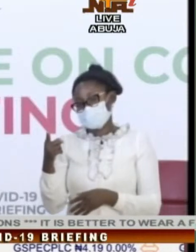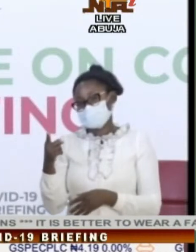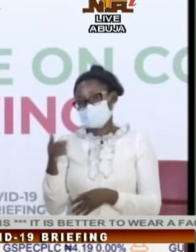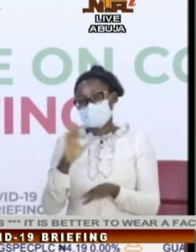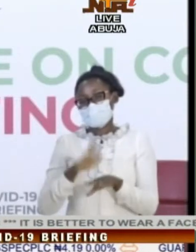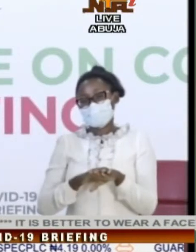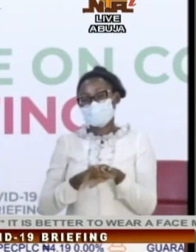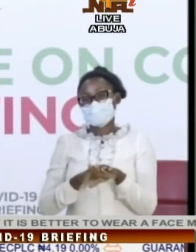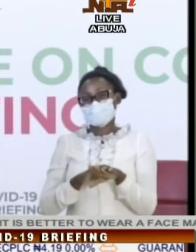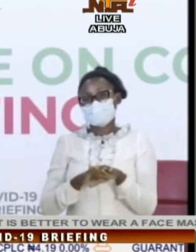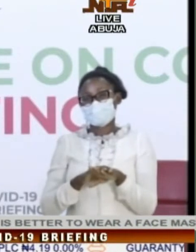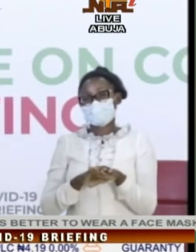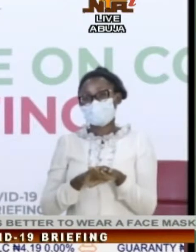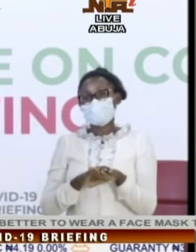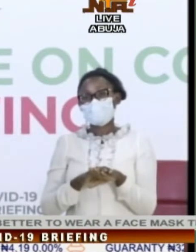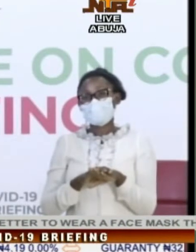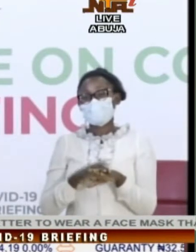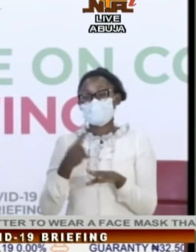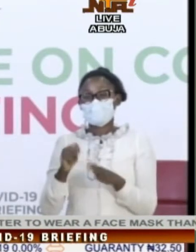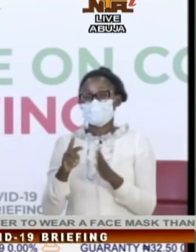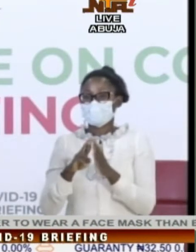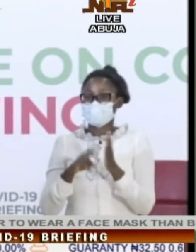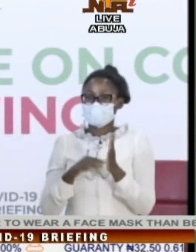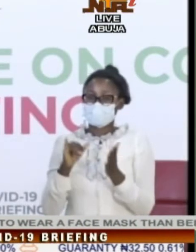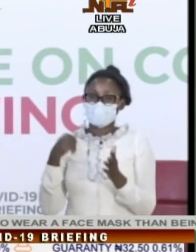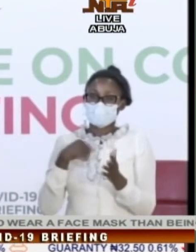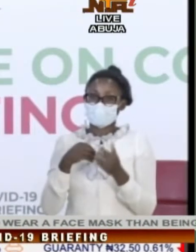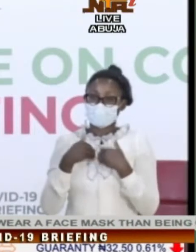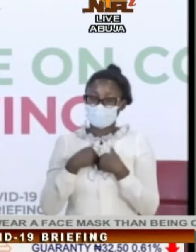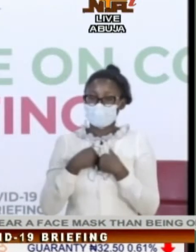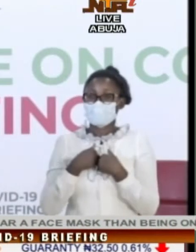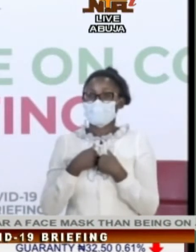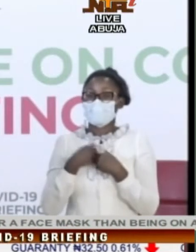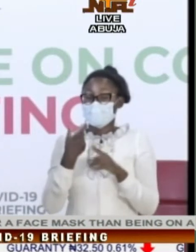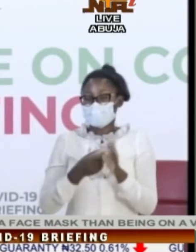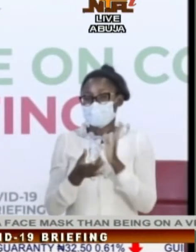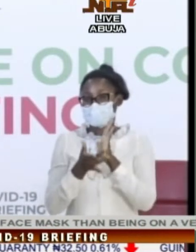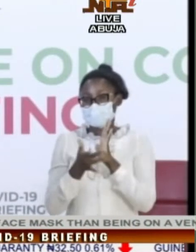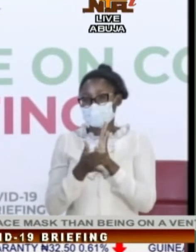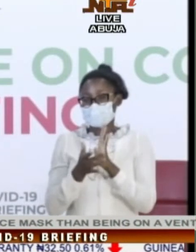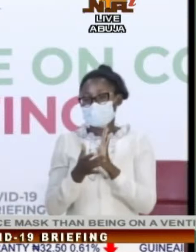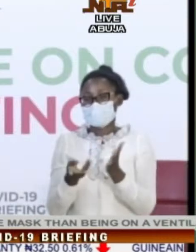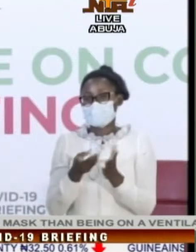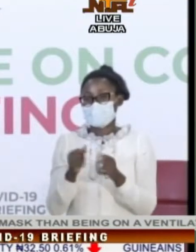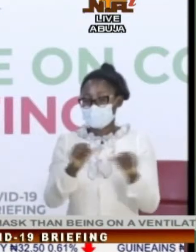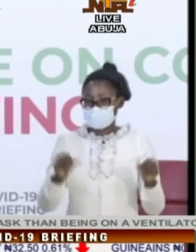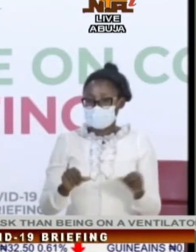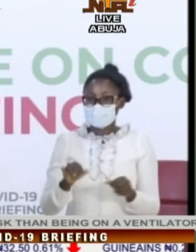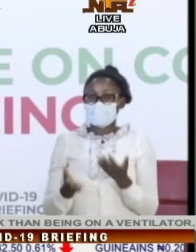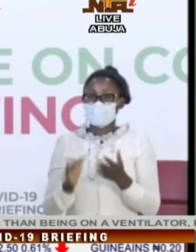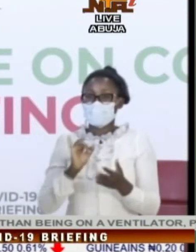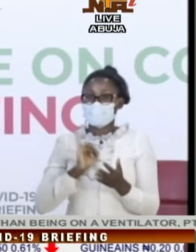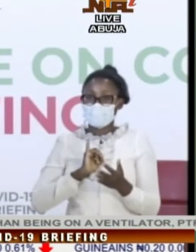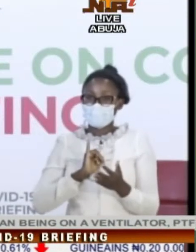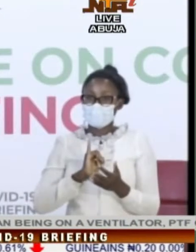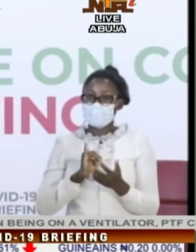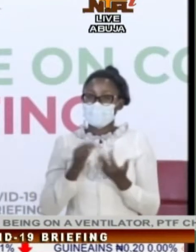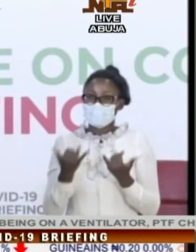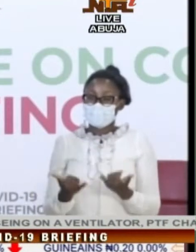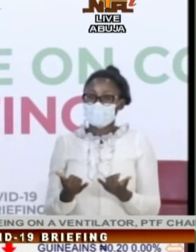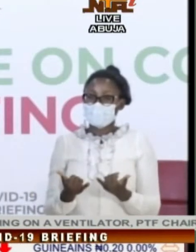on and from the technical perspectives. And thereafter, if there